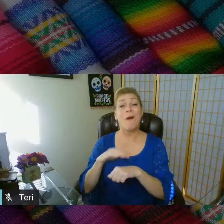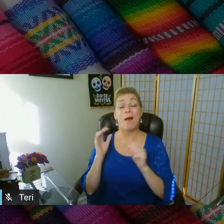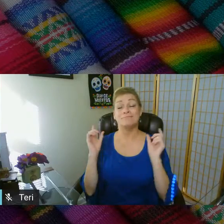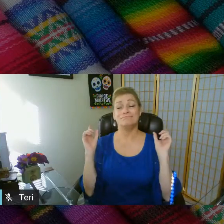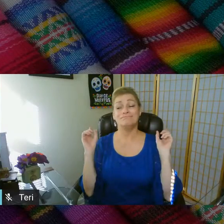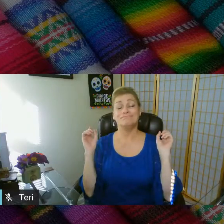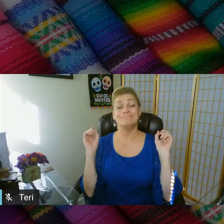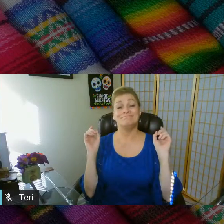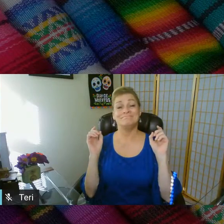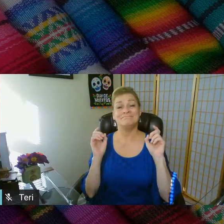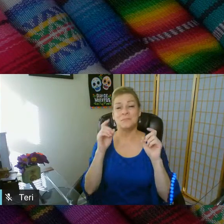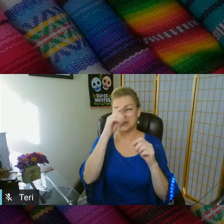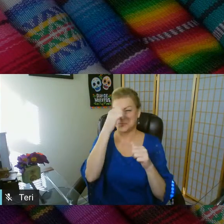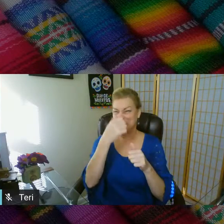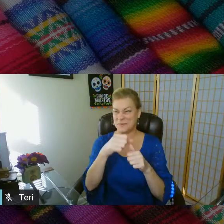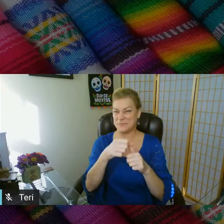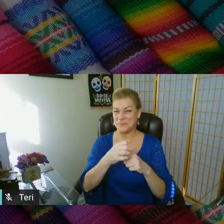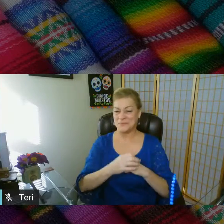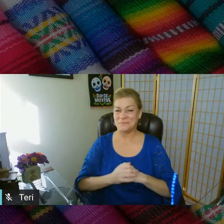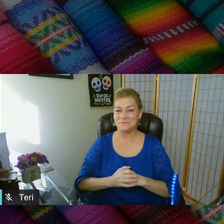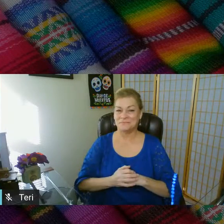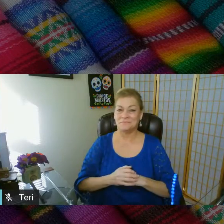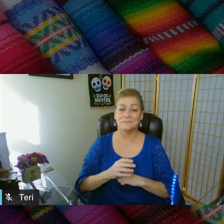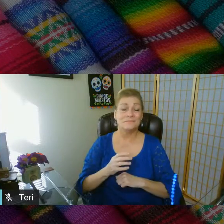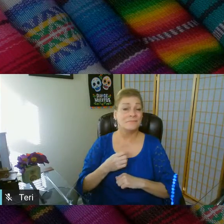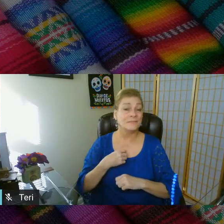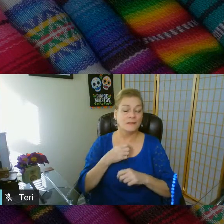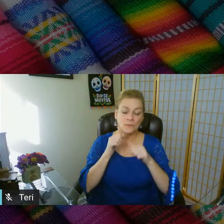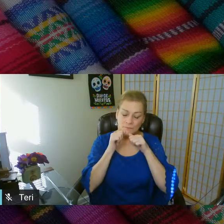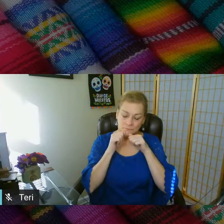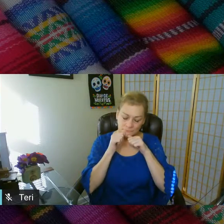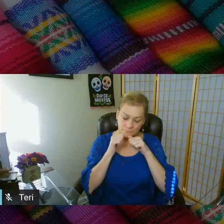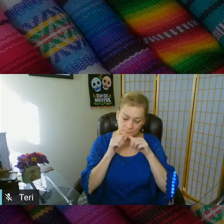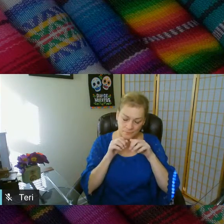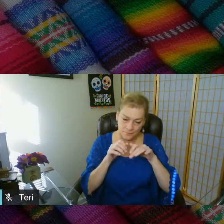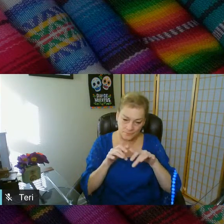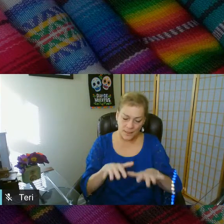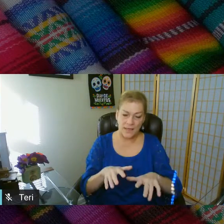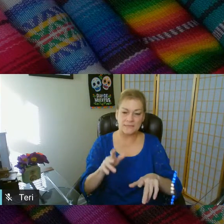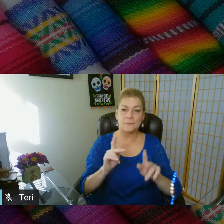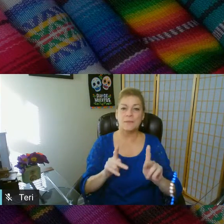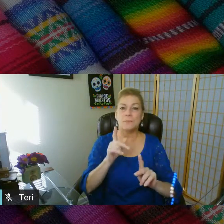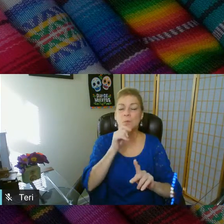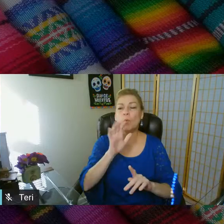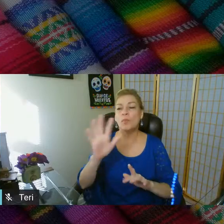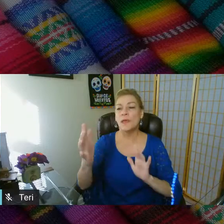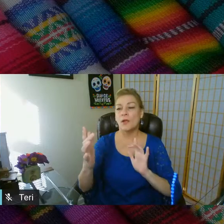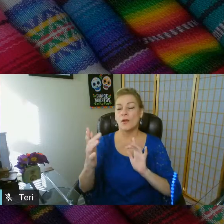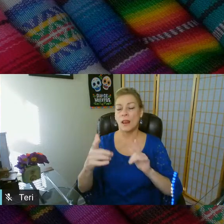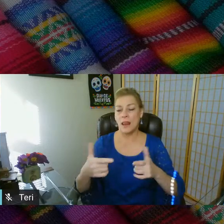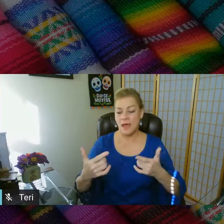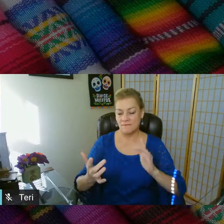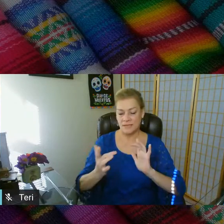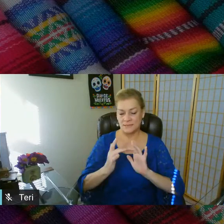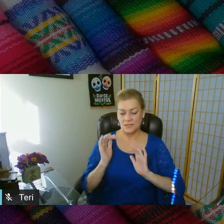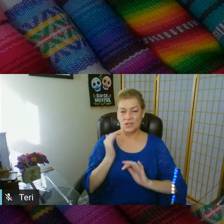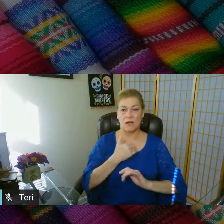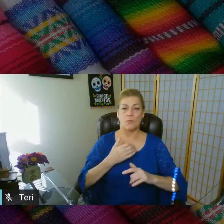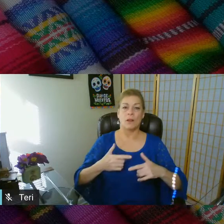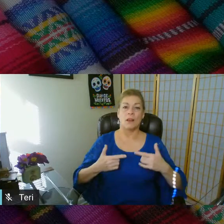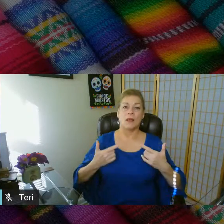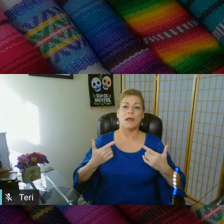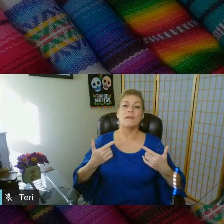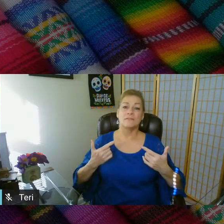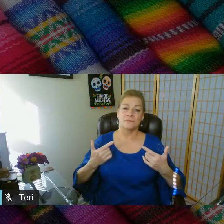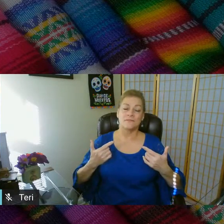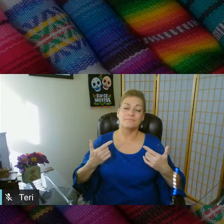We remember. And we bless those whose lives have touched our own. And with the verse